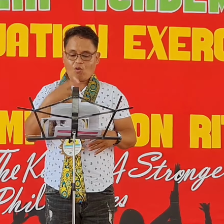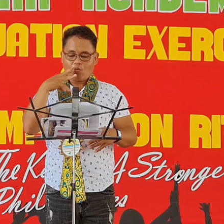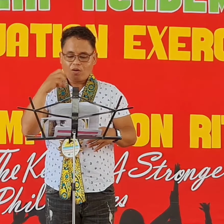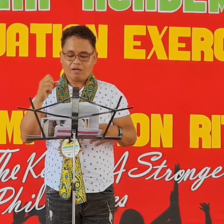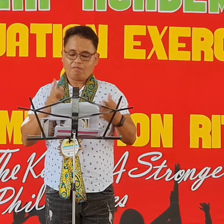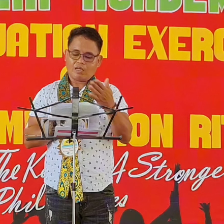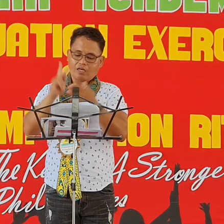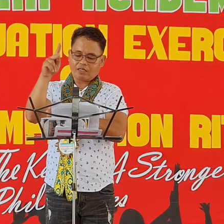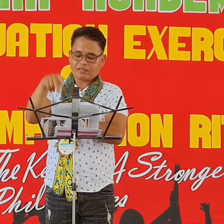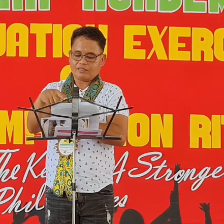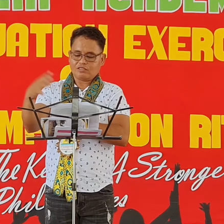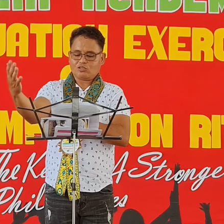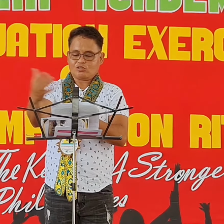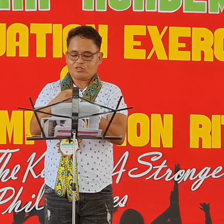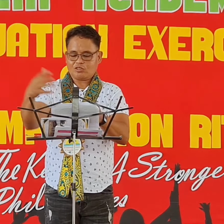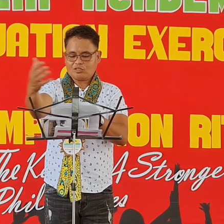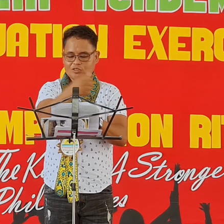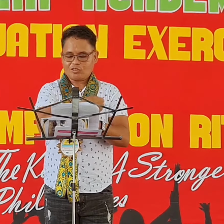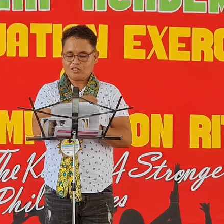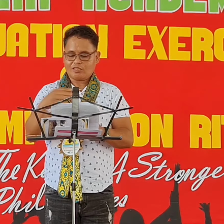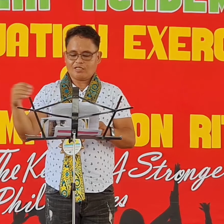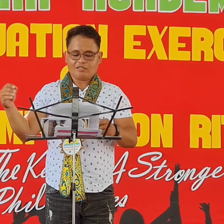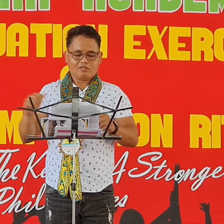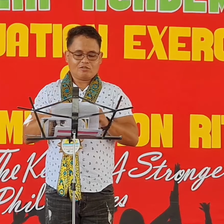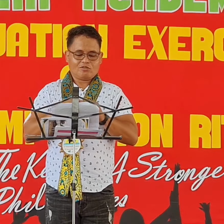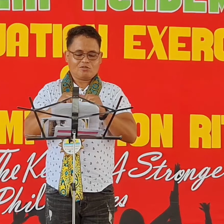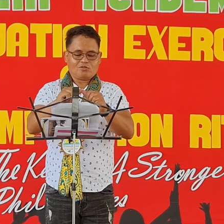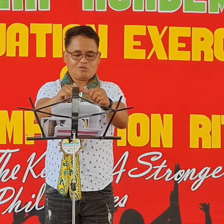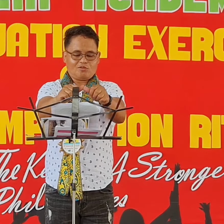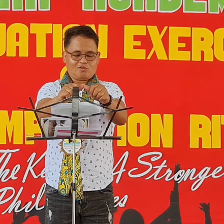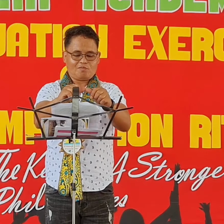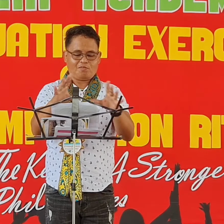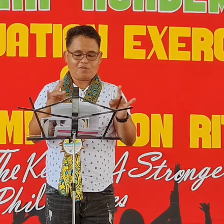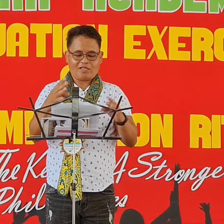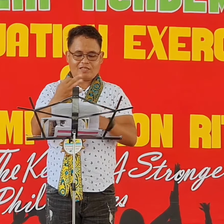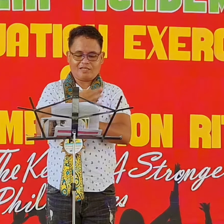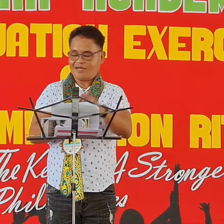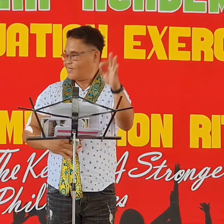My Because I was planting rice. And my feet were also muddy.